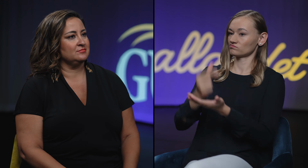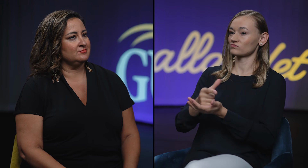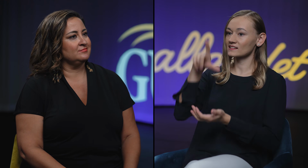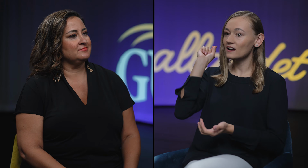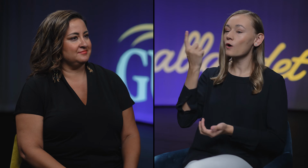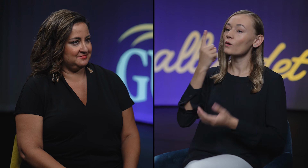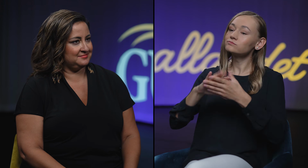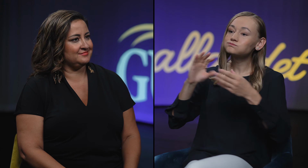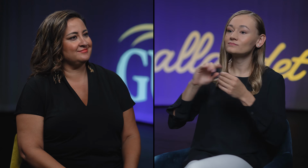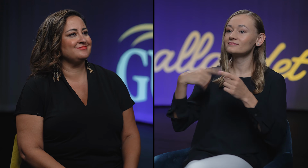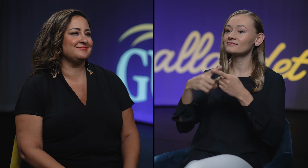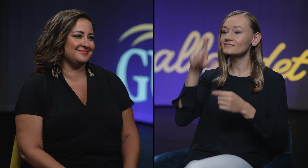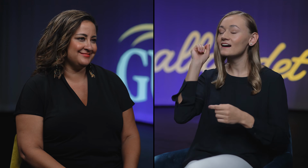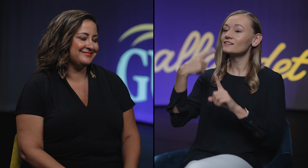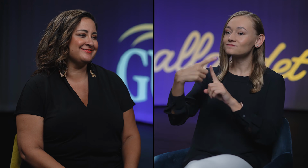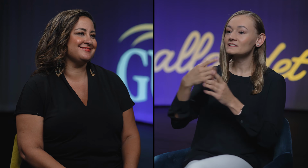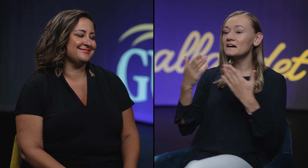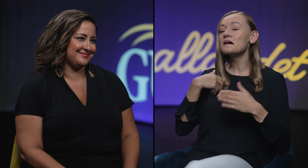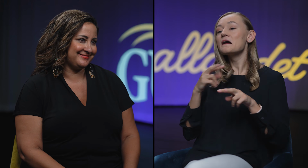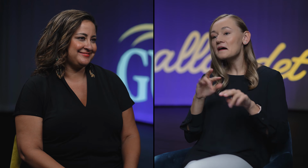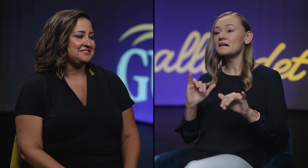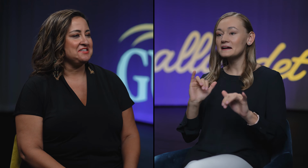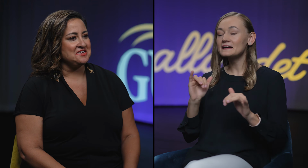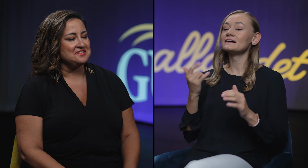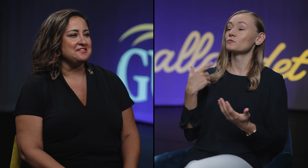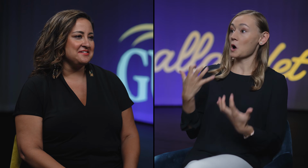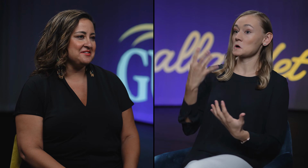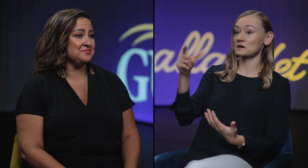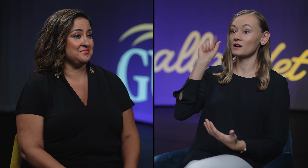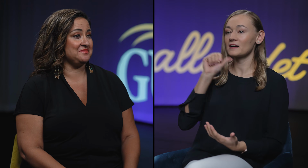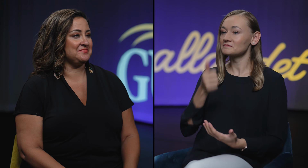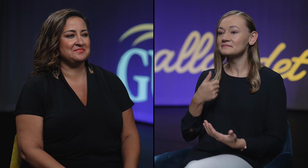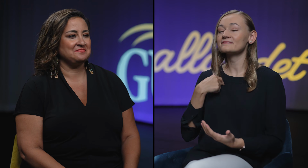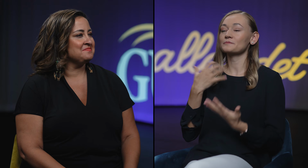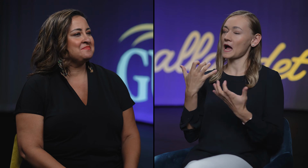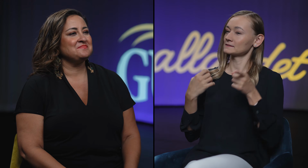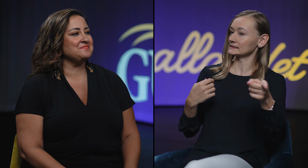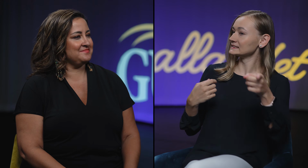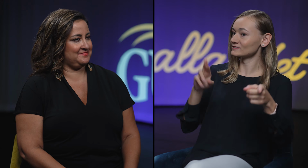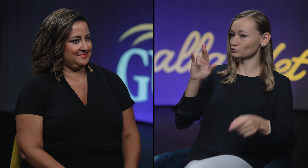alumni, and they had positive stories about it. I originally didn't want to go to Gallaudet. I wanted to go to